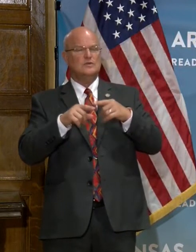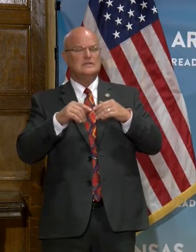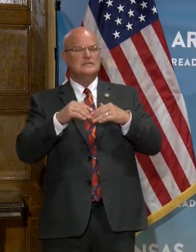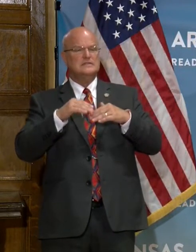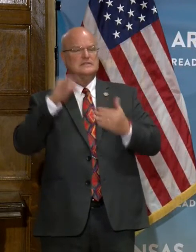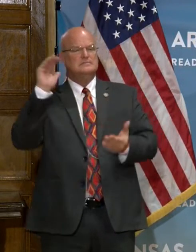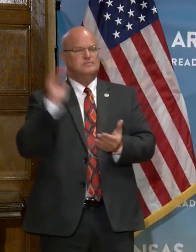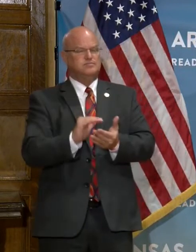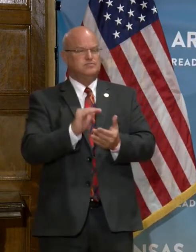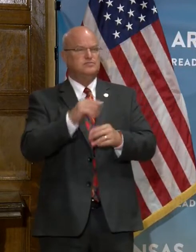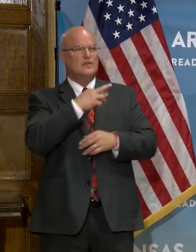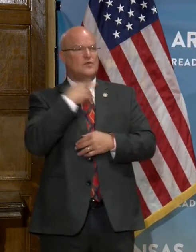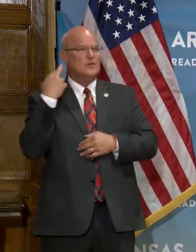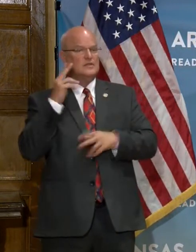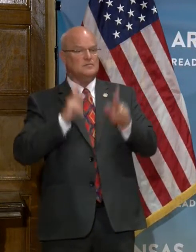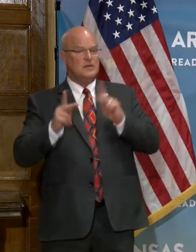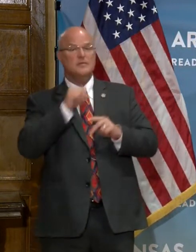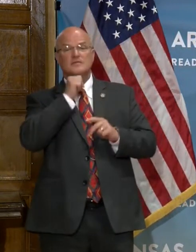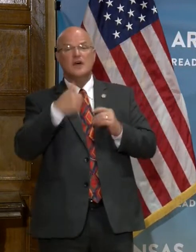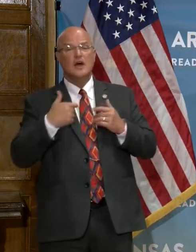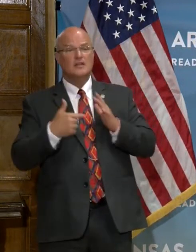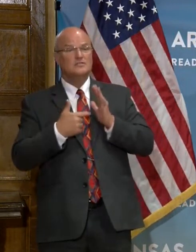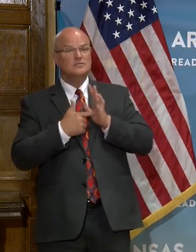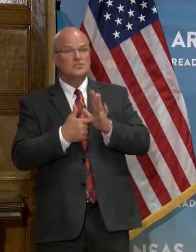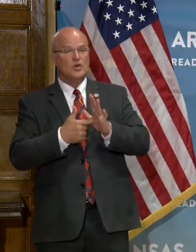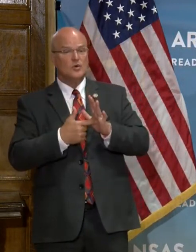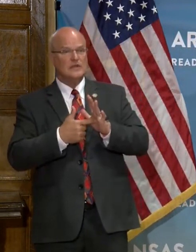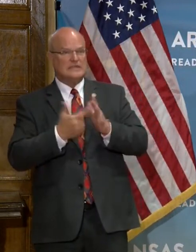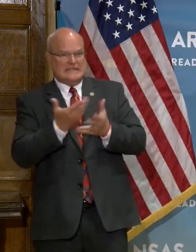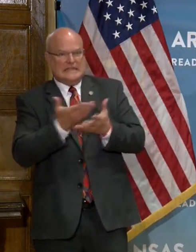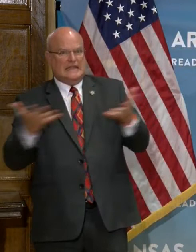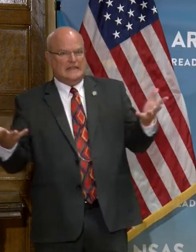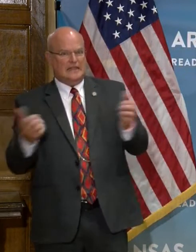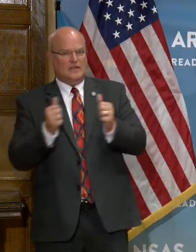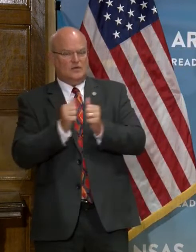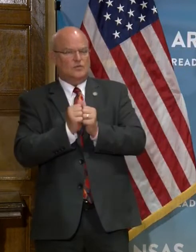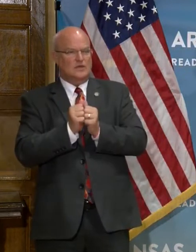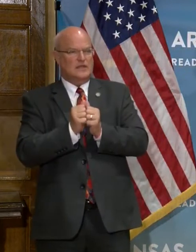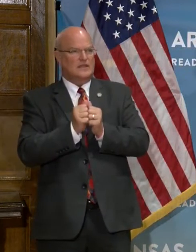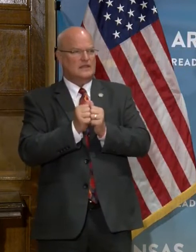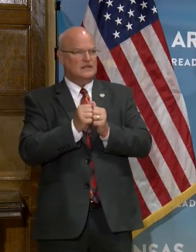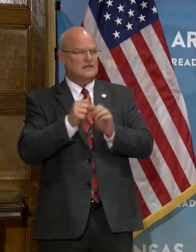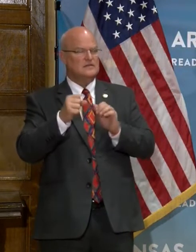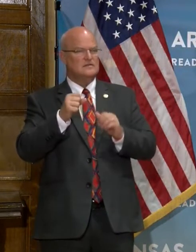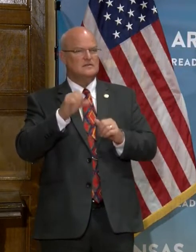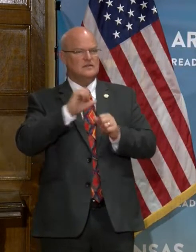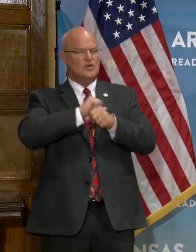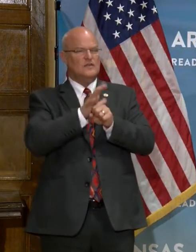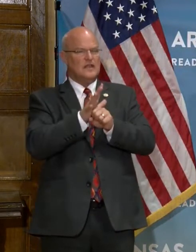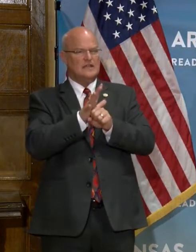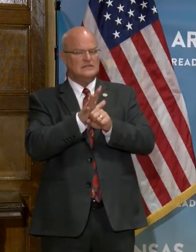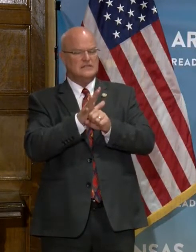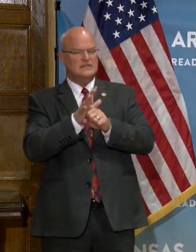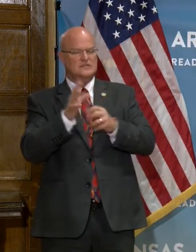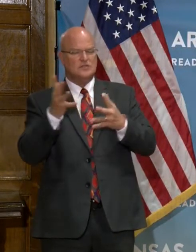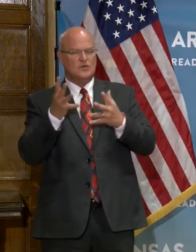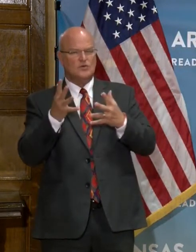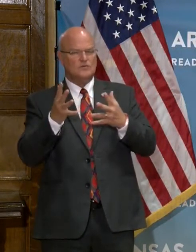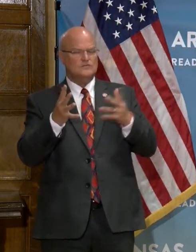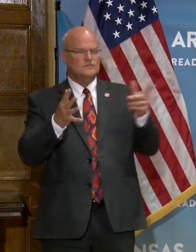of folks who are not symptomatic going home with a disease. So what does that mean